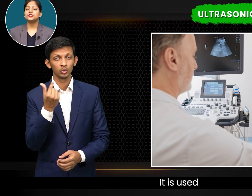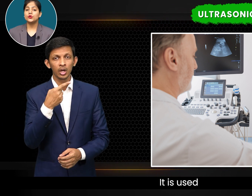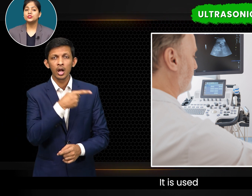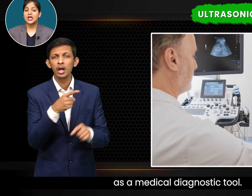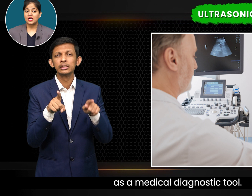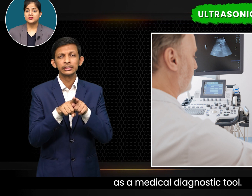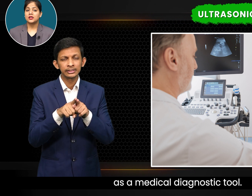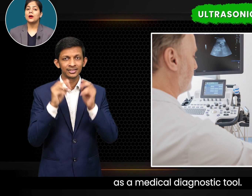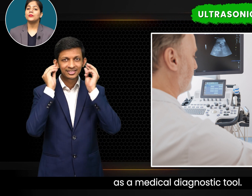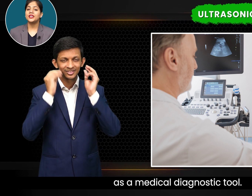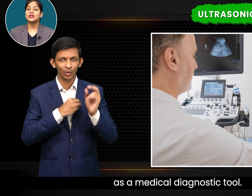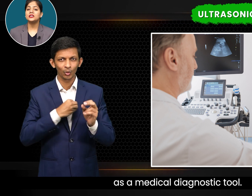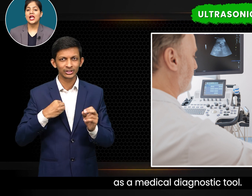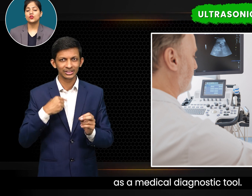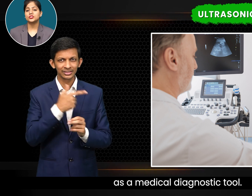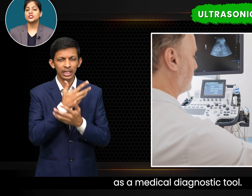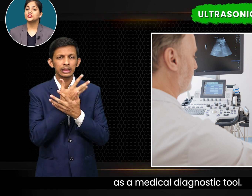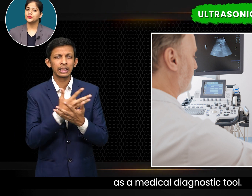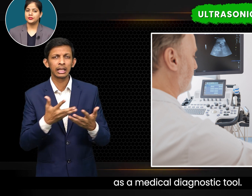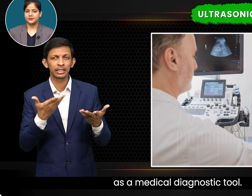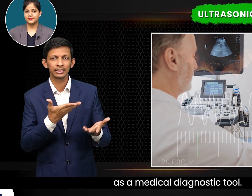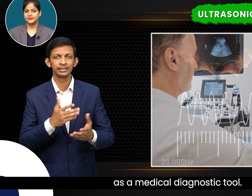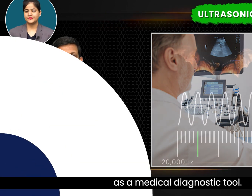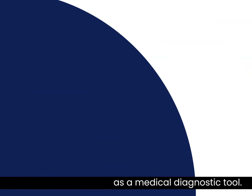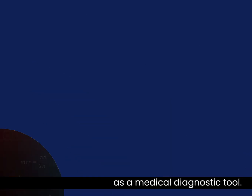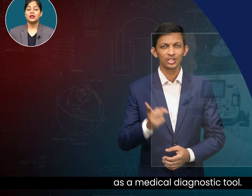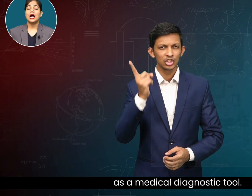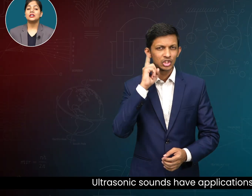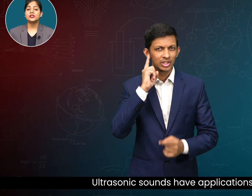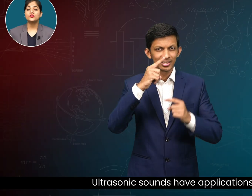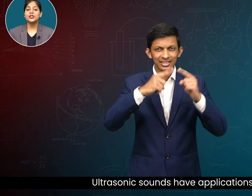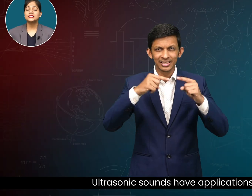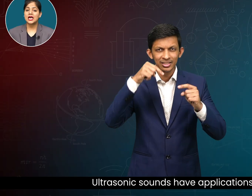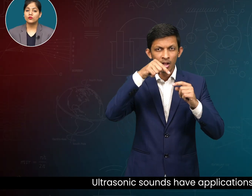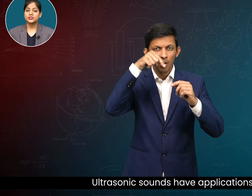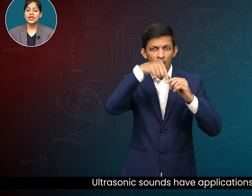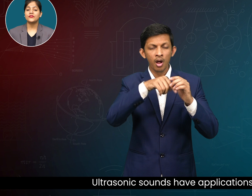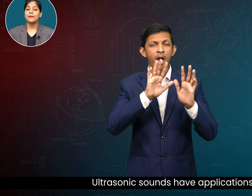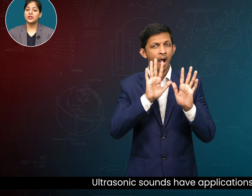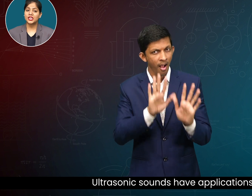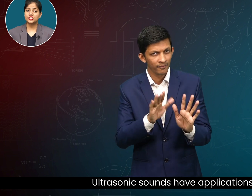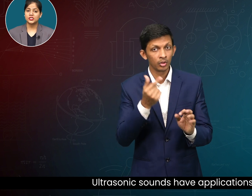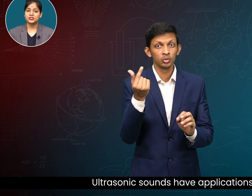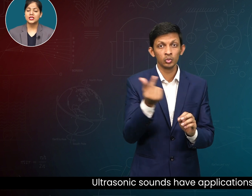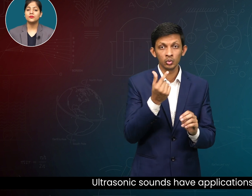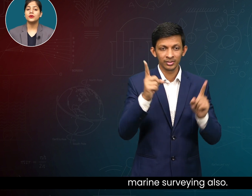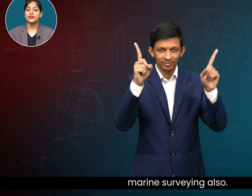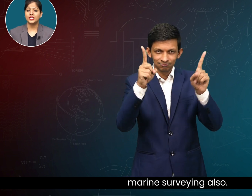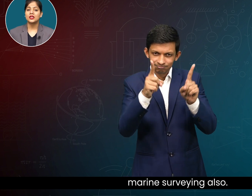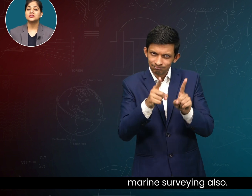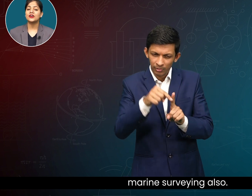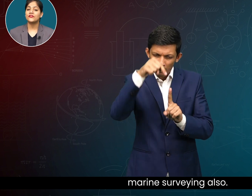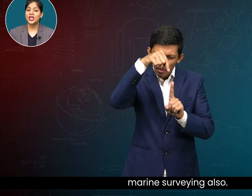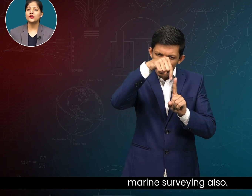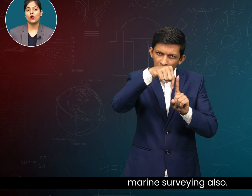It is used as a medical diagnostic tool. Ultrasonic sounds have applications in